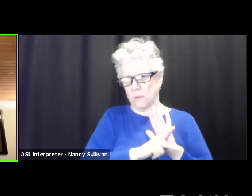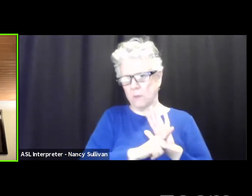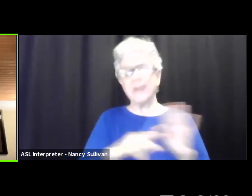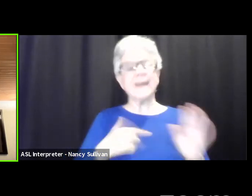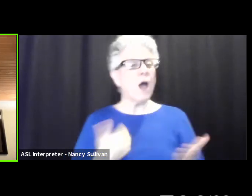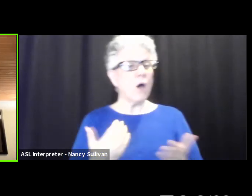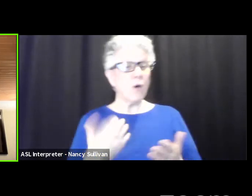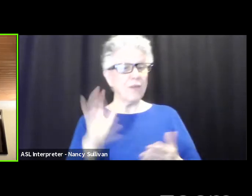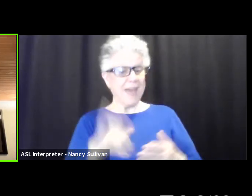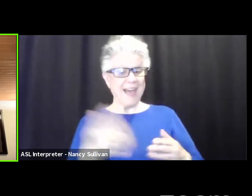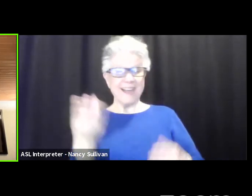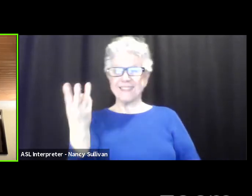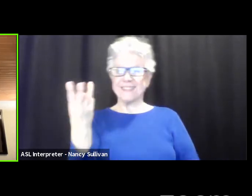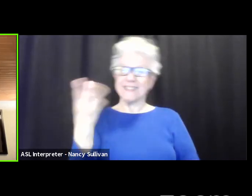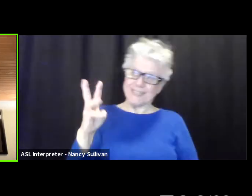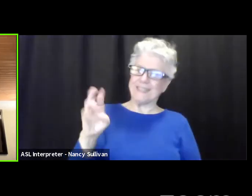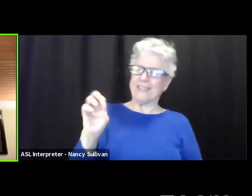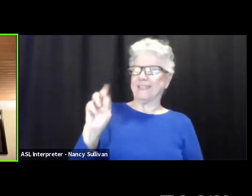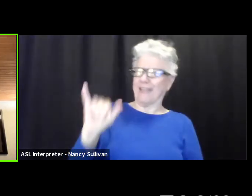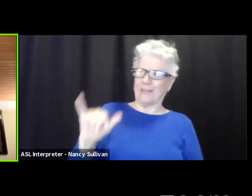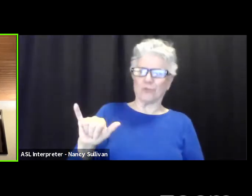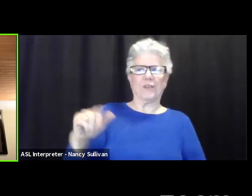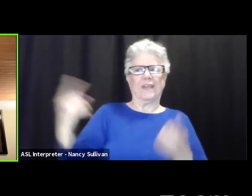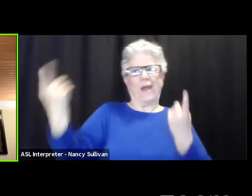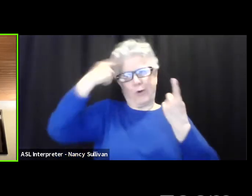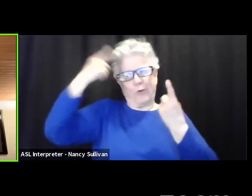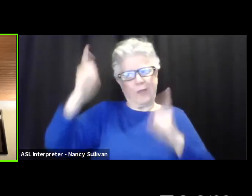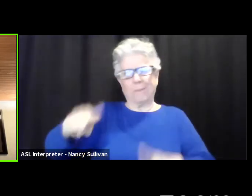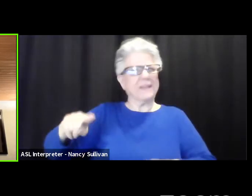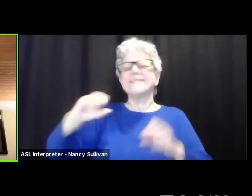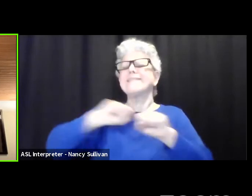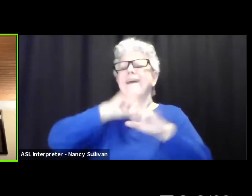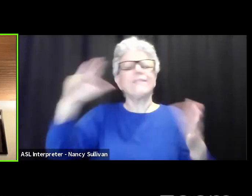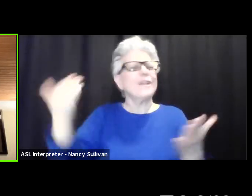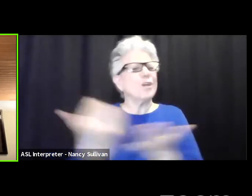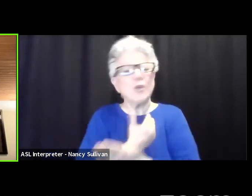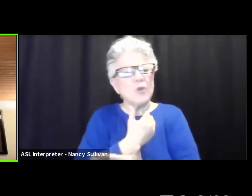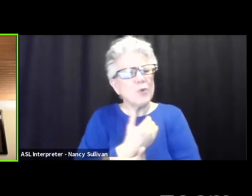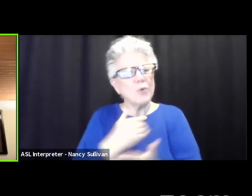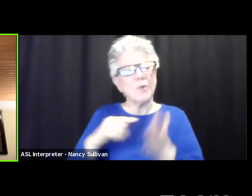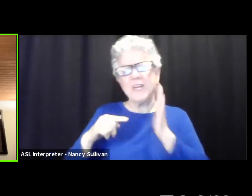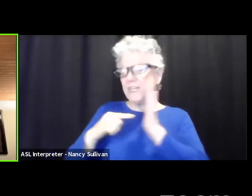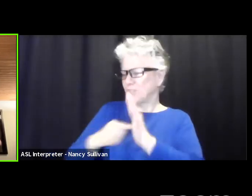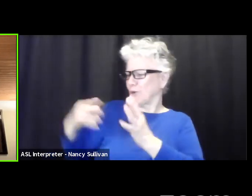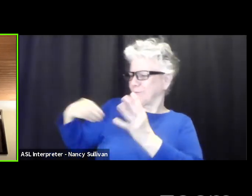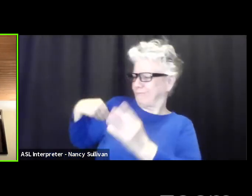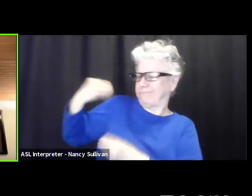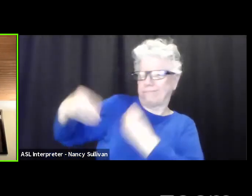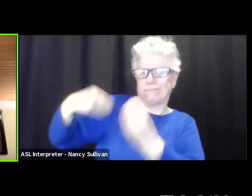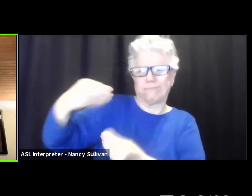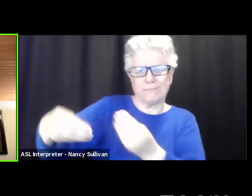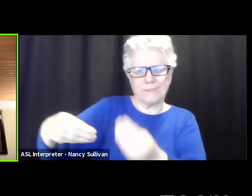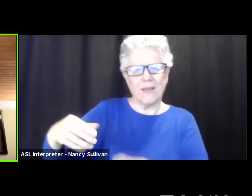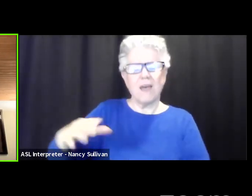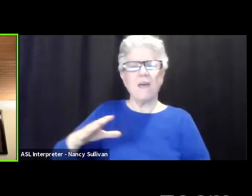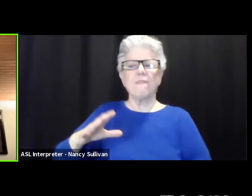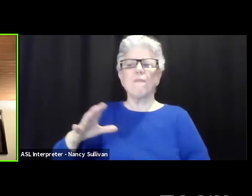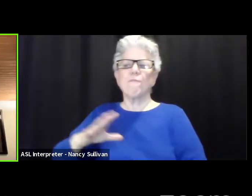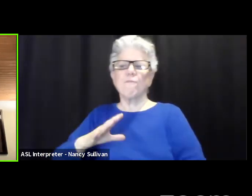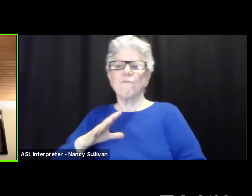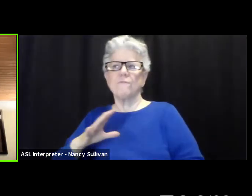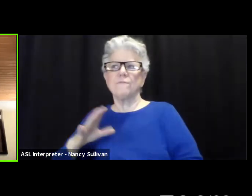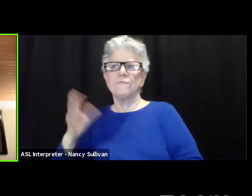about that 16th century consensus, because it reflects the common scholastic presumption that a formal cause and the final